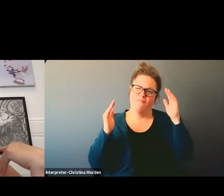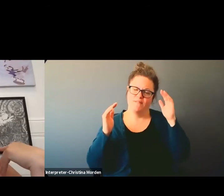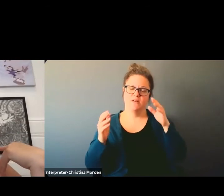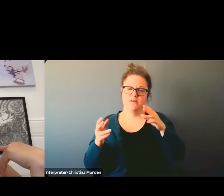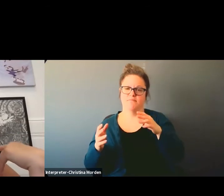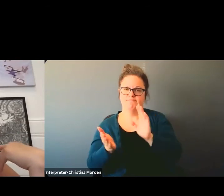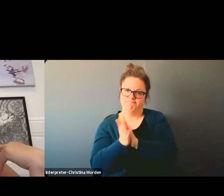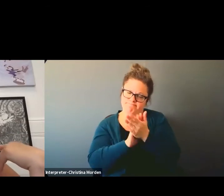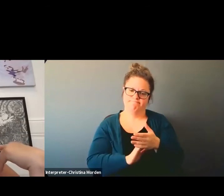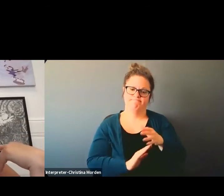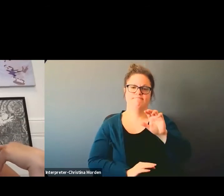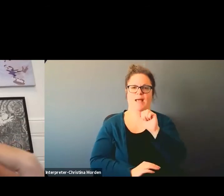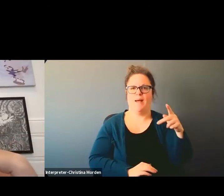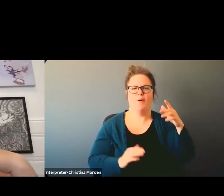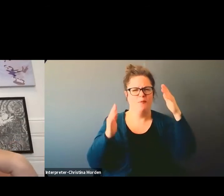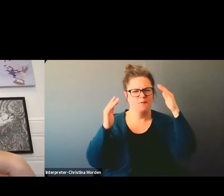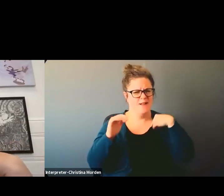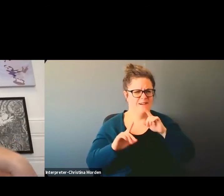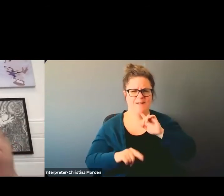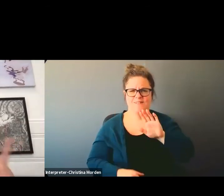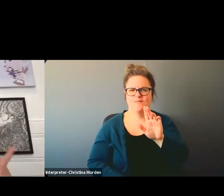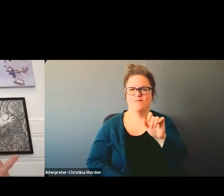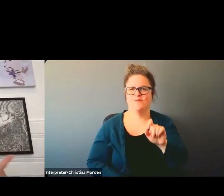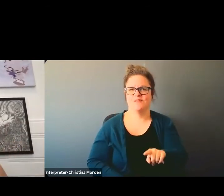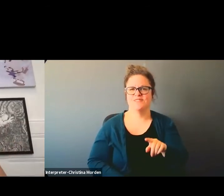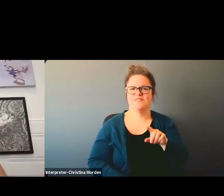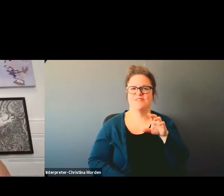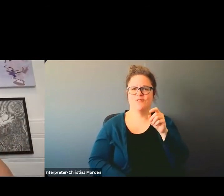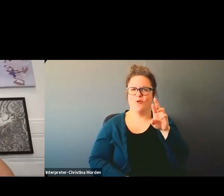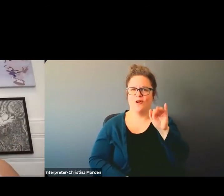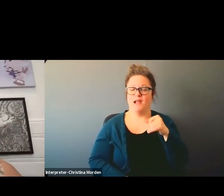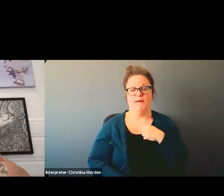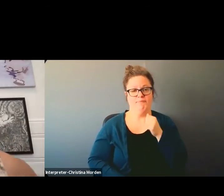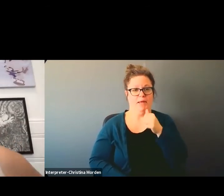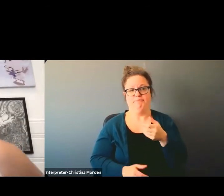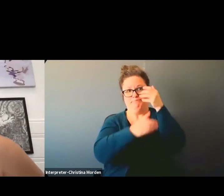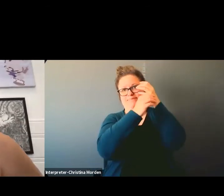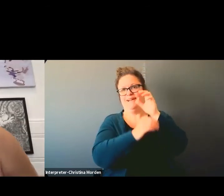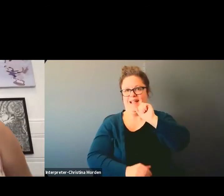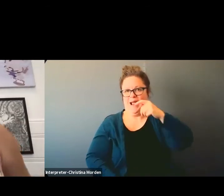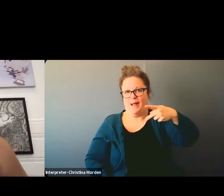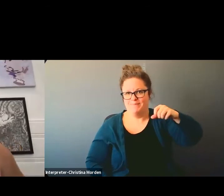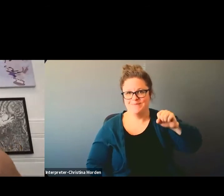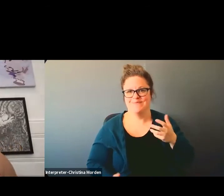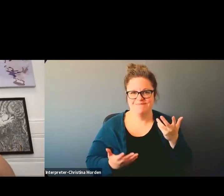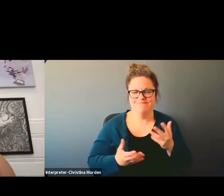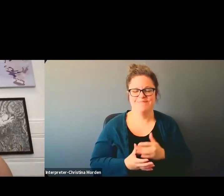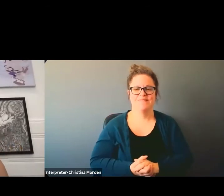your question for you, Koi. Sorry, I'm not too big on apps, so I'm new at that.